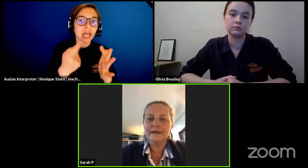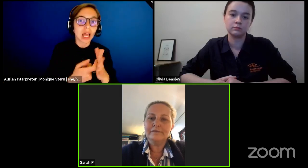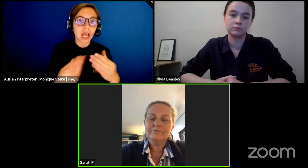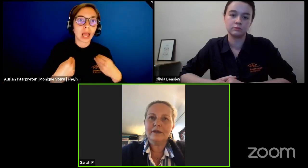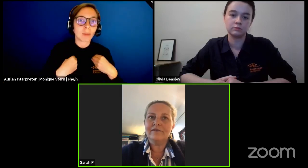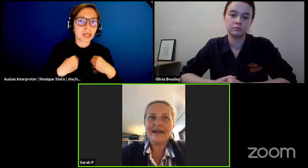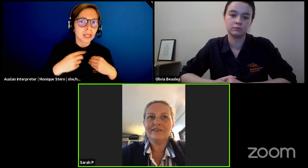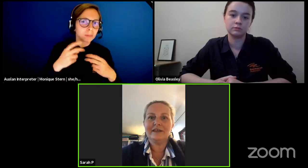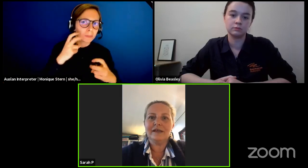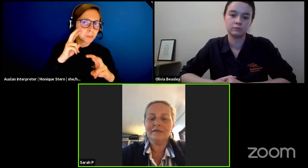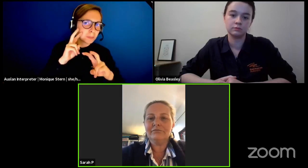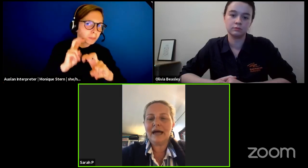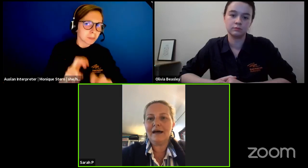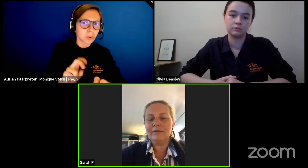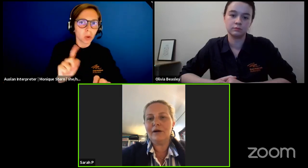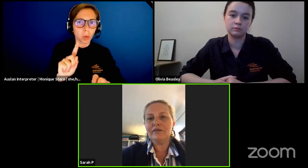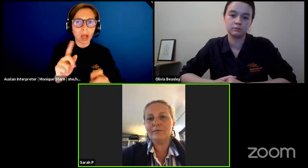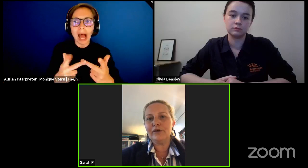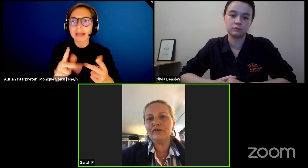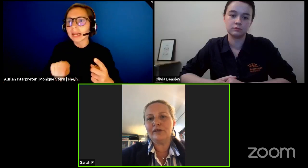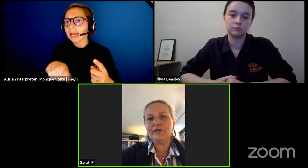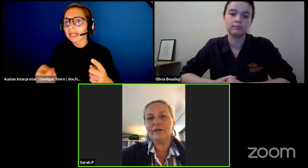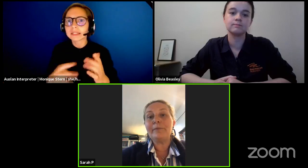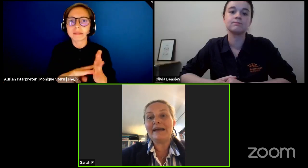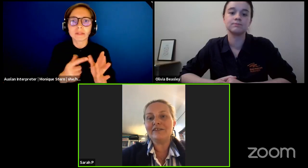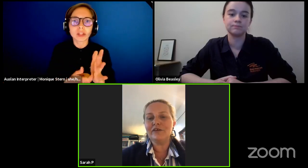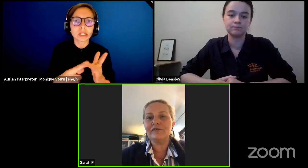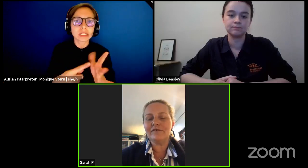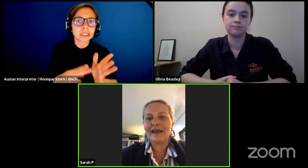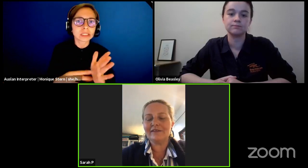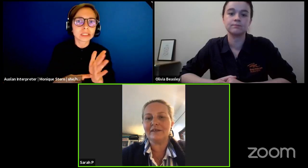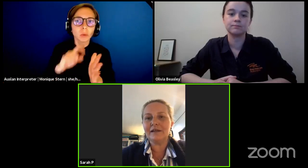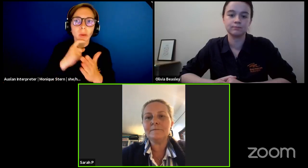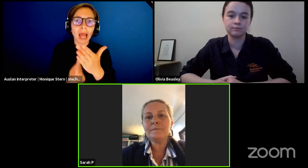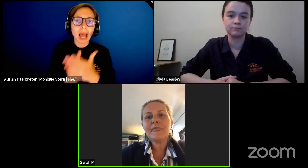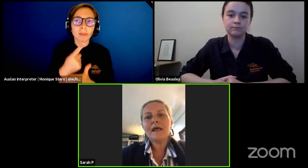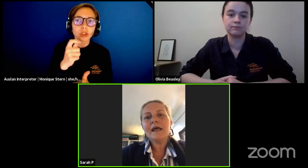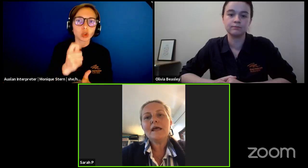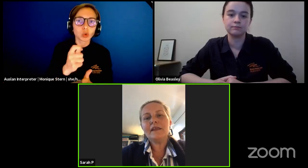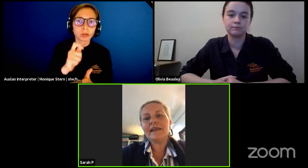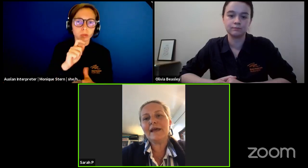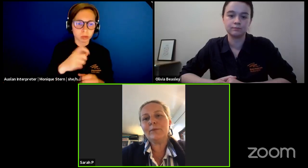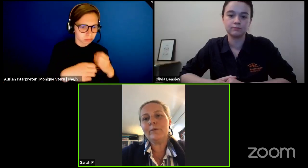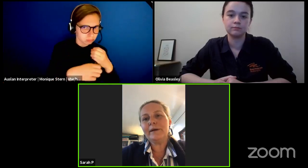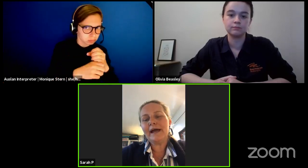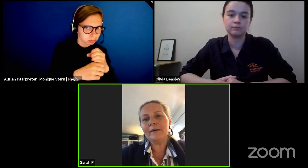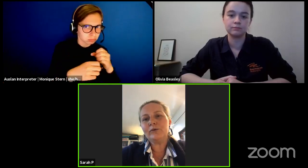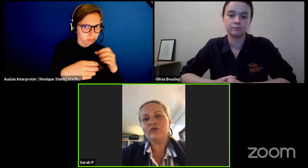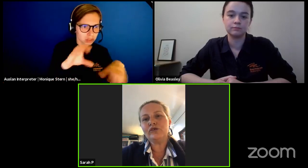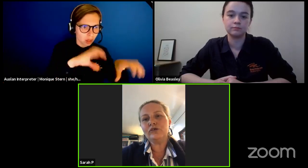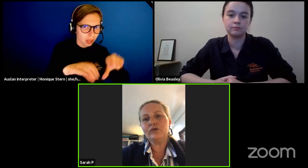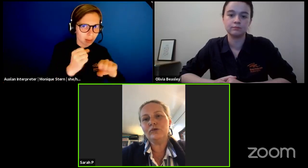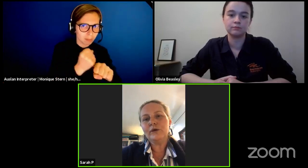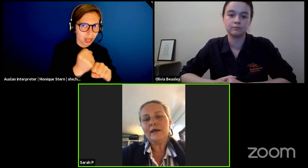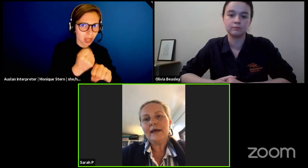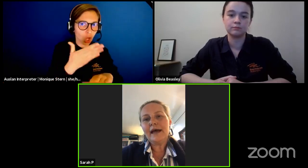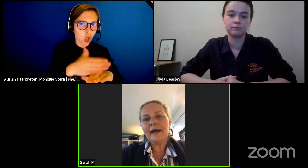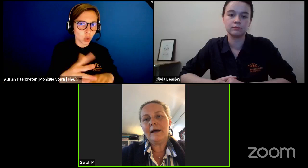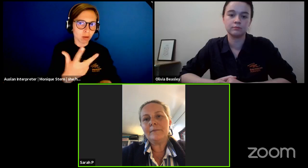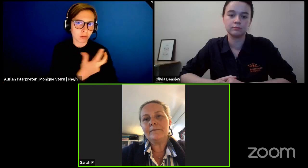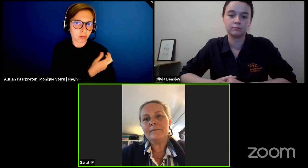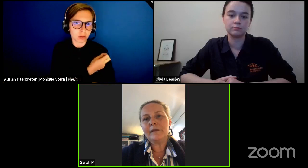call the vaccine, I suppose the base of the vaccine, that they will be able to